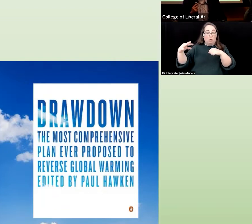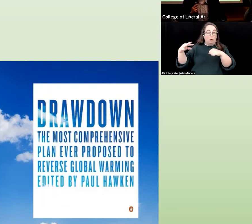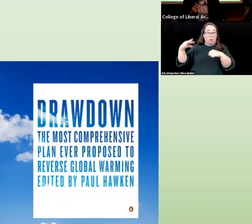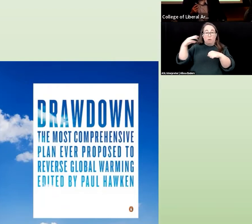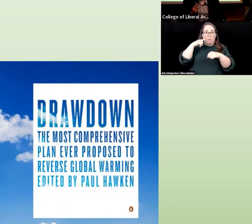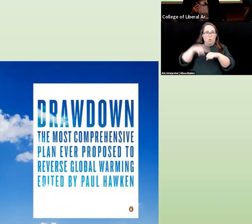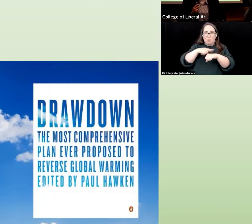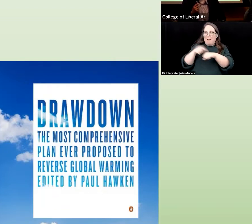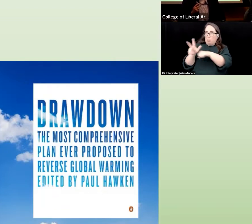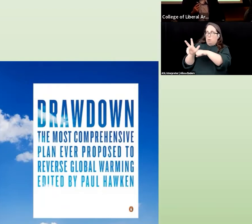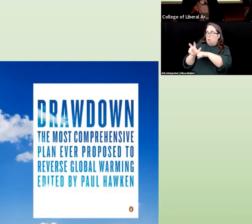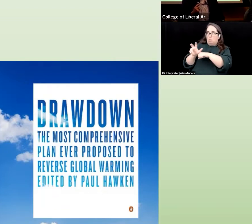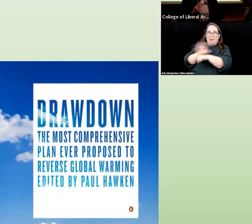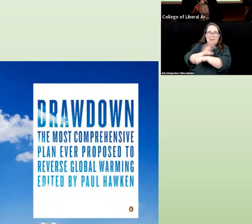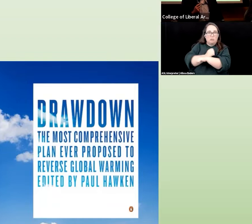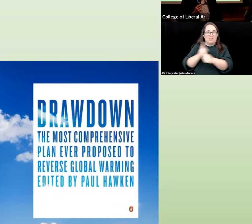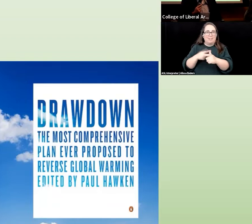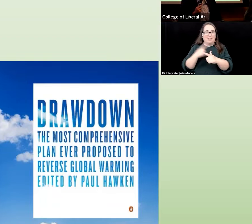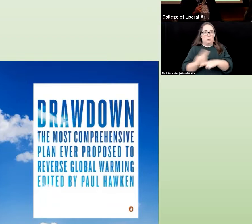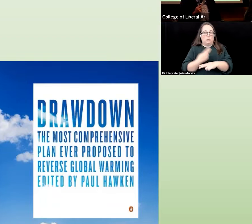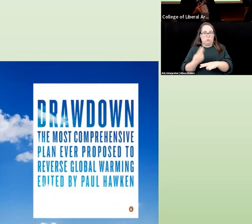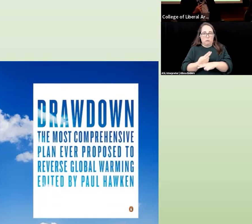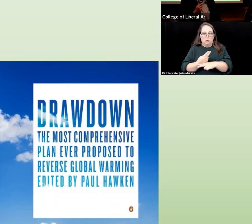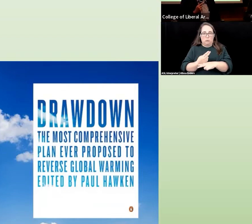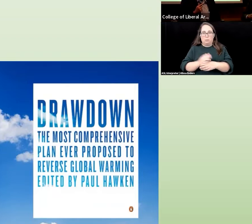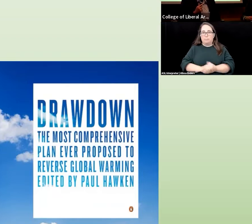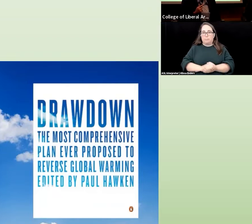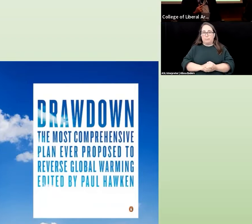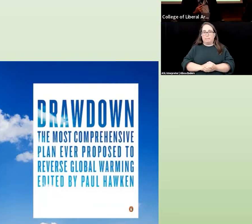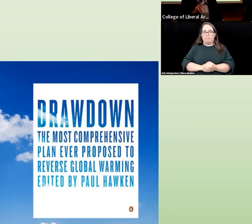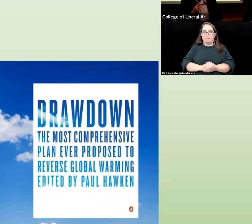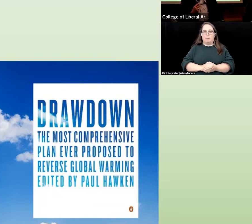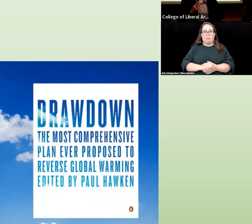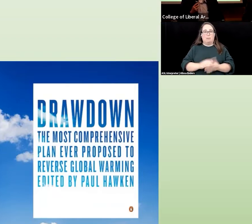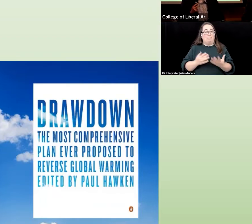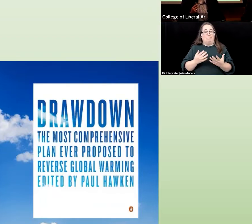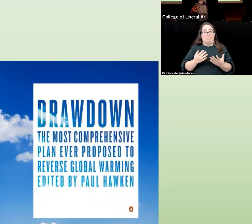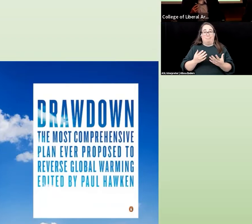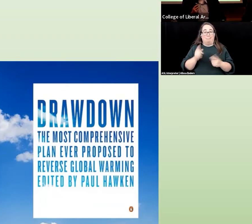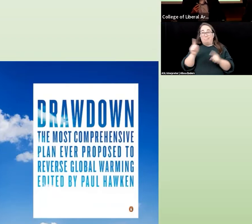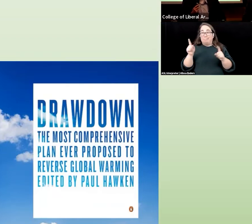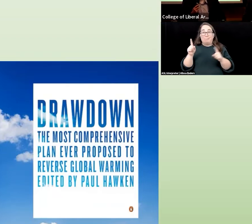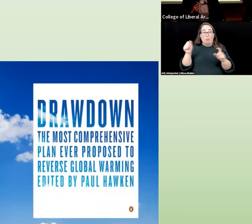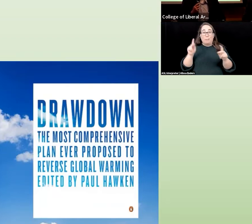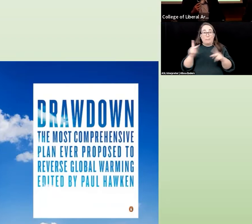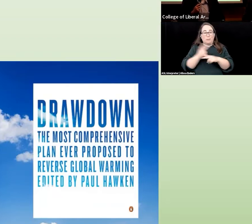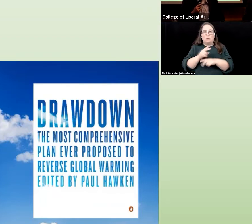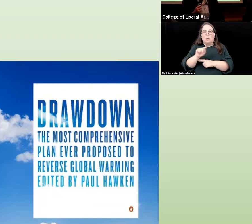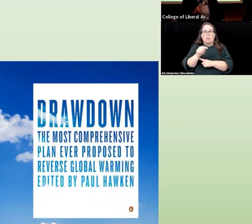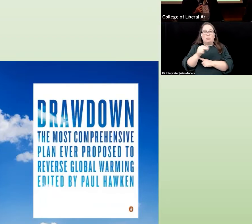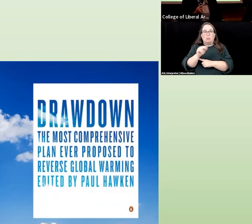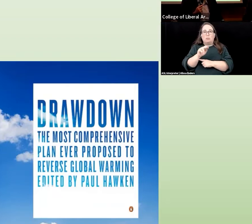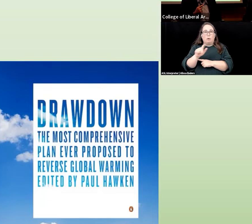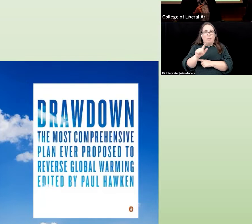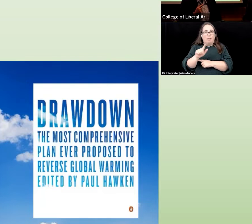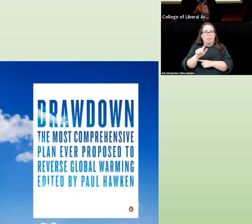that energy and utilize it? Iceland has been using geothermal energy for more than 100 years. We don't need innovation.